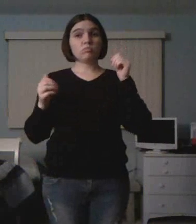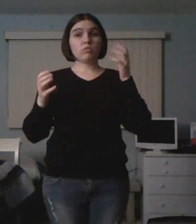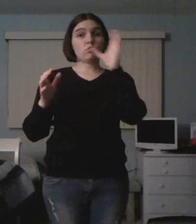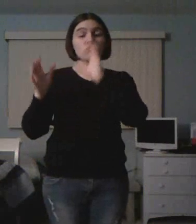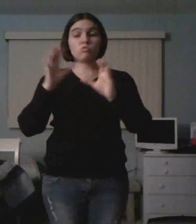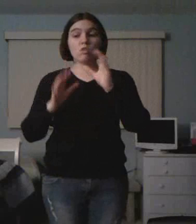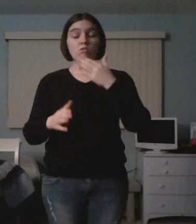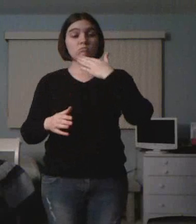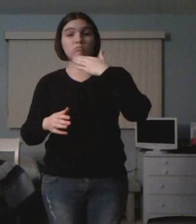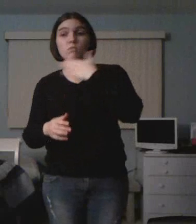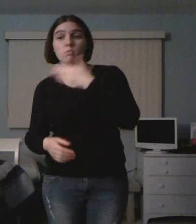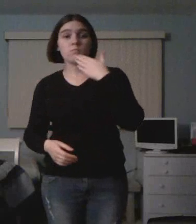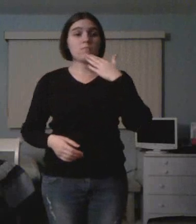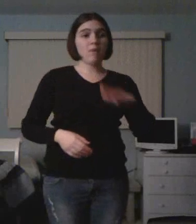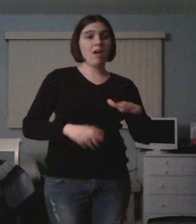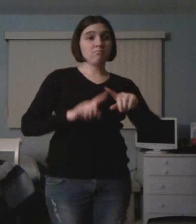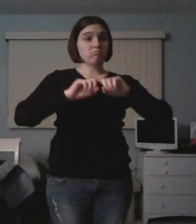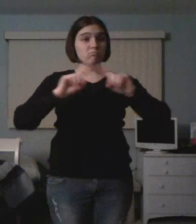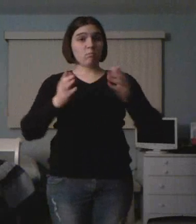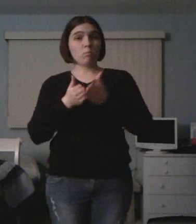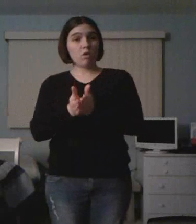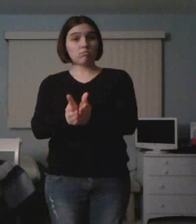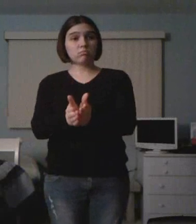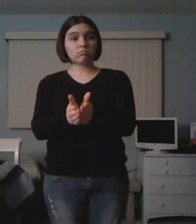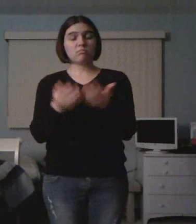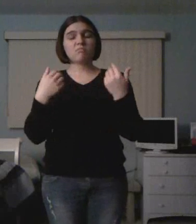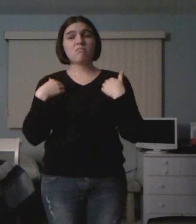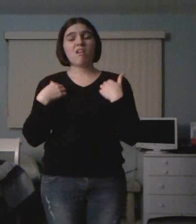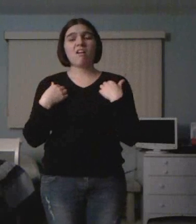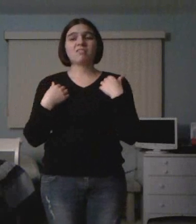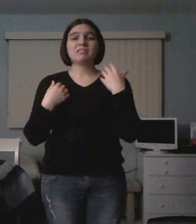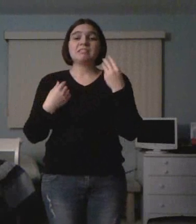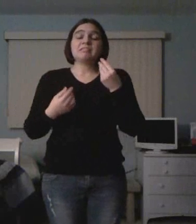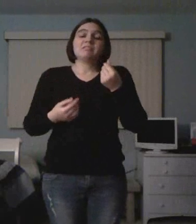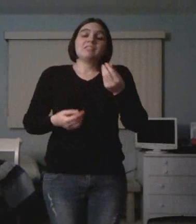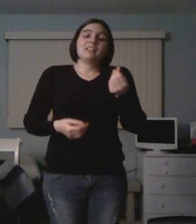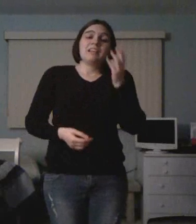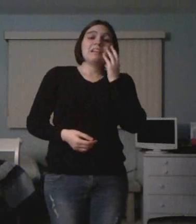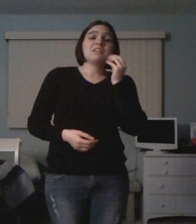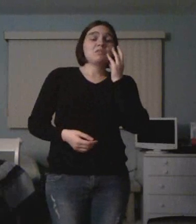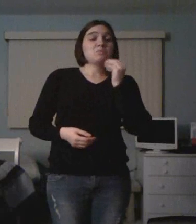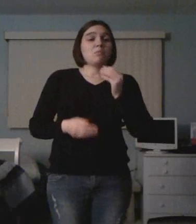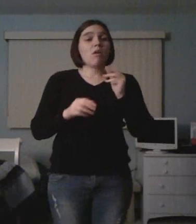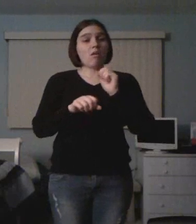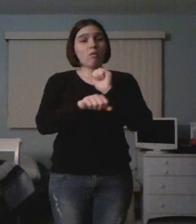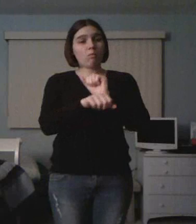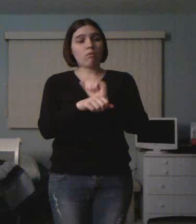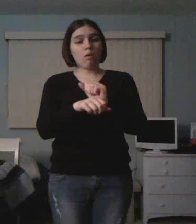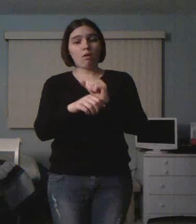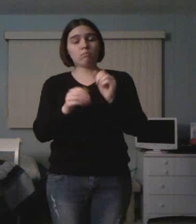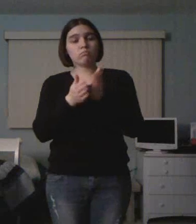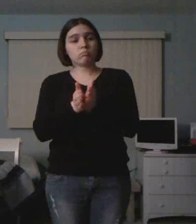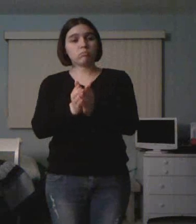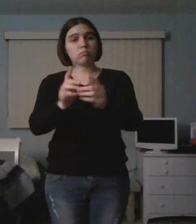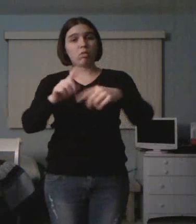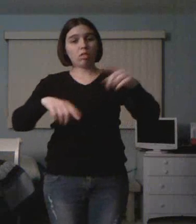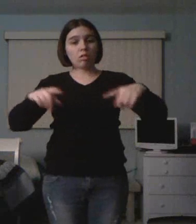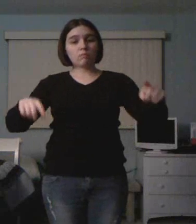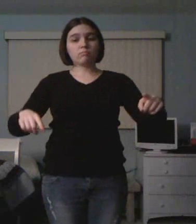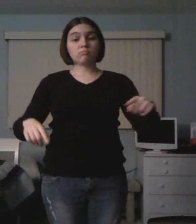And, had a little bit of experience working with a variety of boats, but first you need to kind of determine whether you're going to be